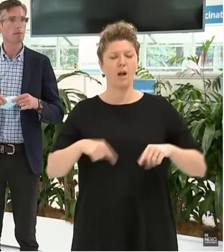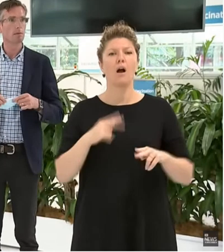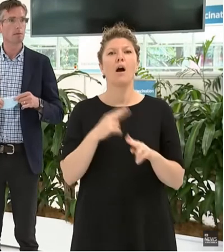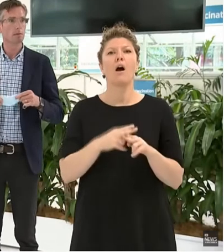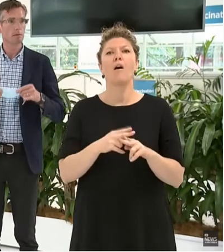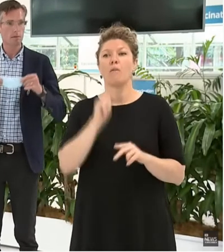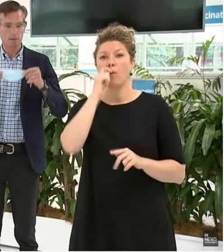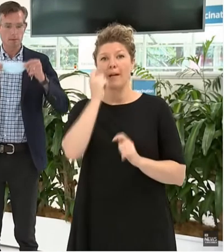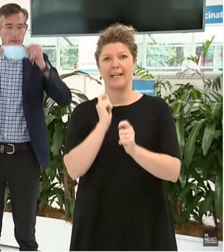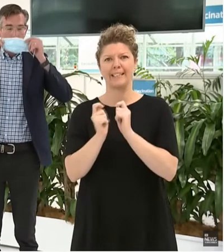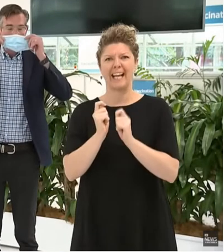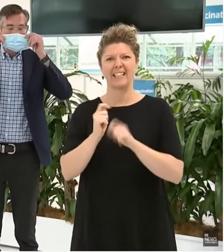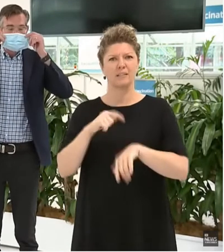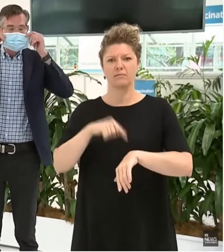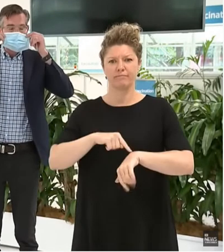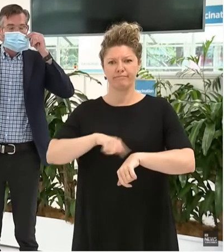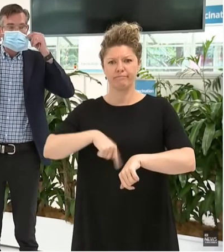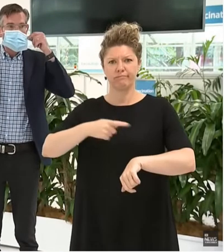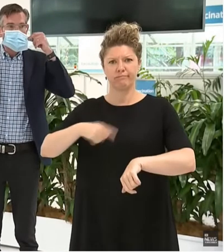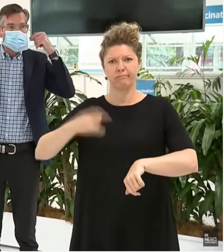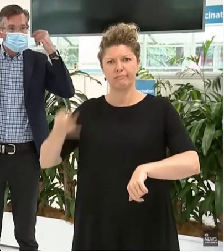the results of your PCR test?